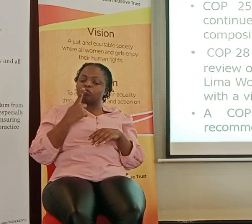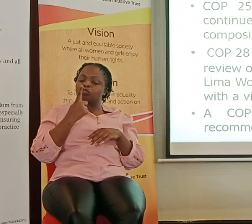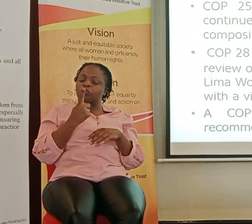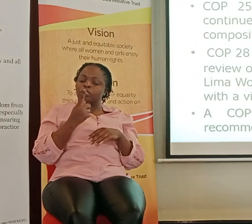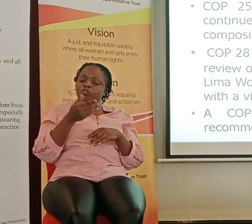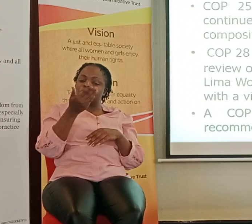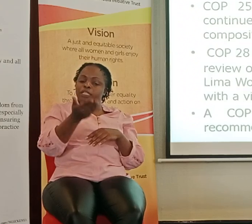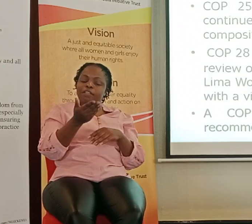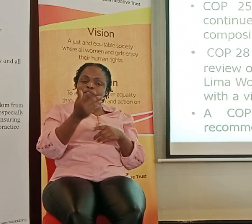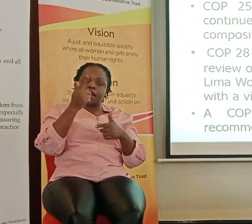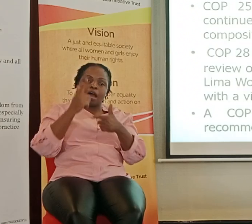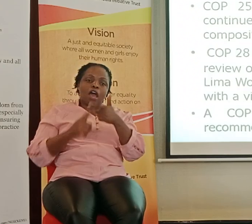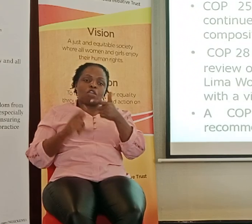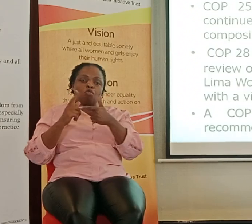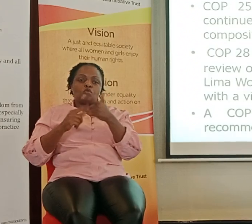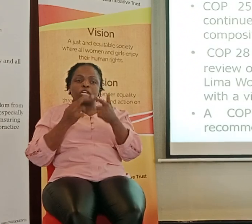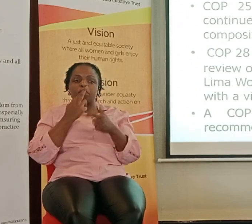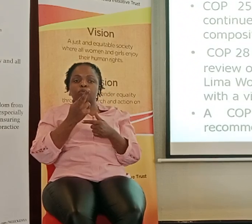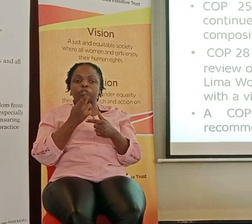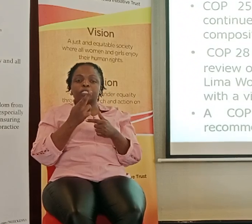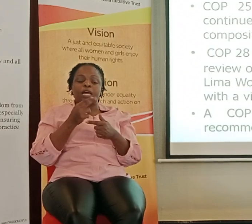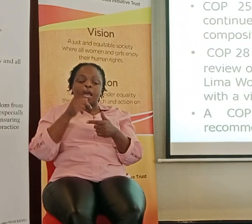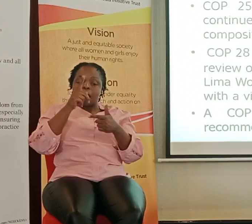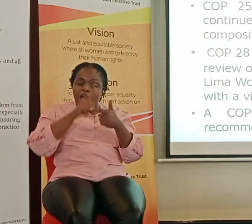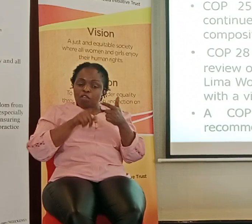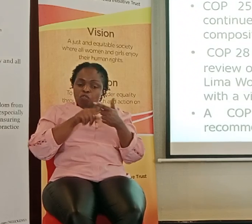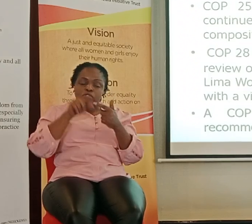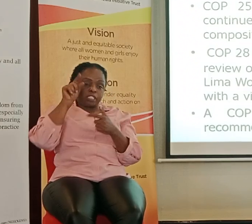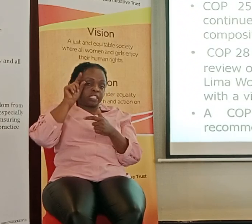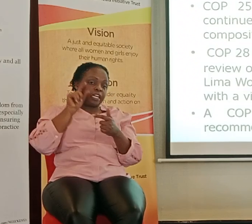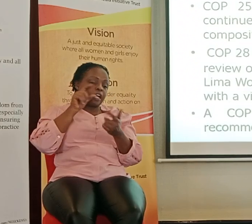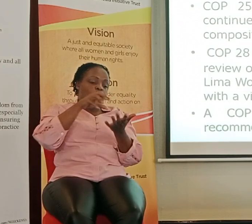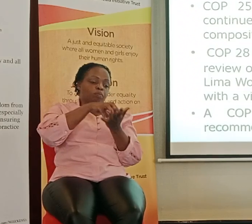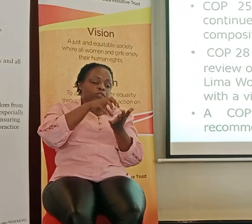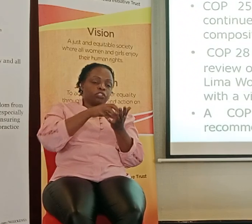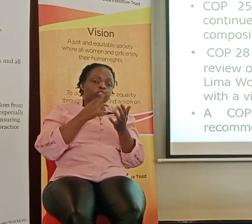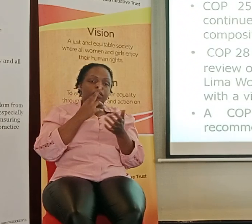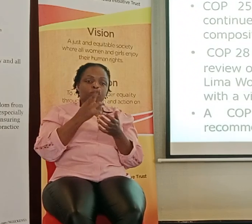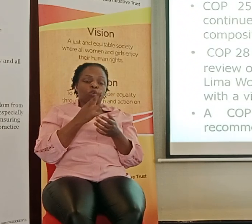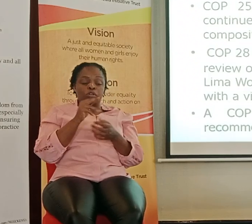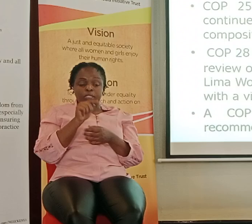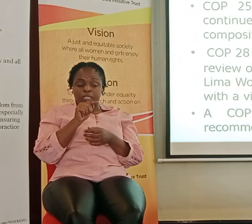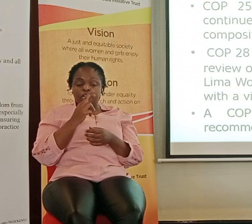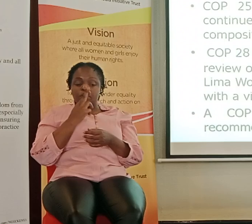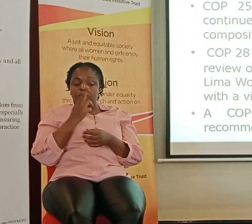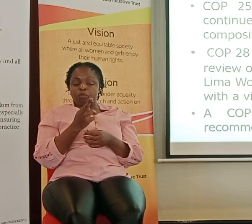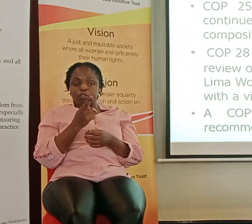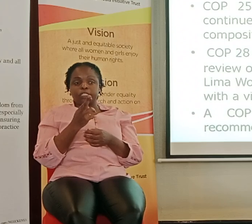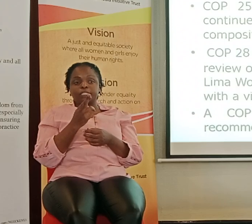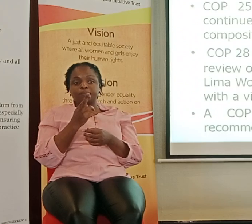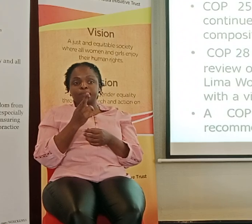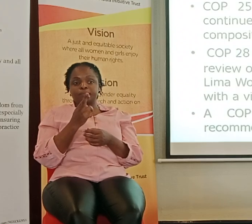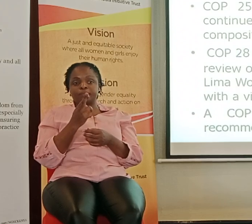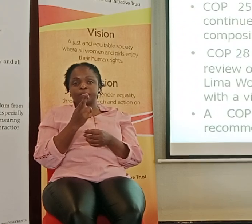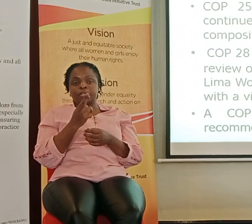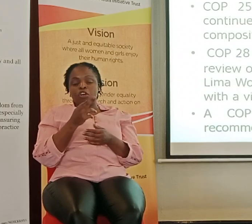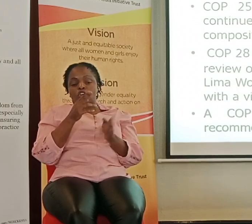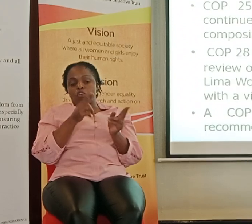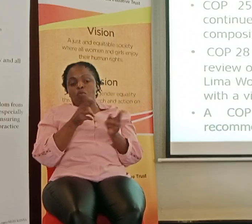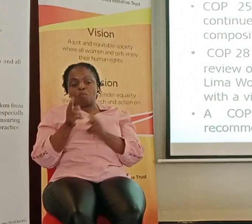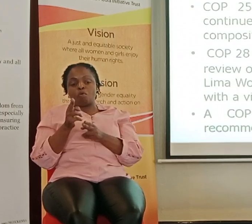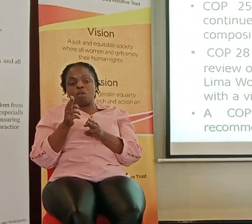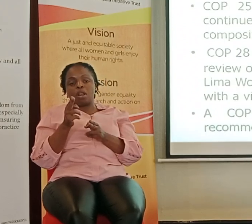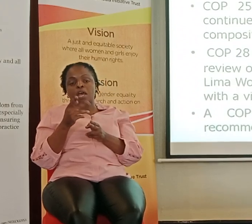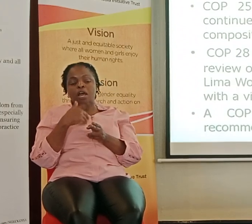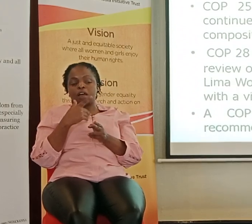annual report, an annual gender composition report. So this annual gender composition report usually